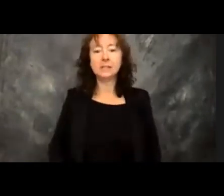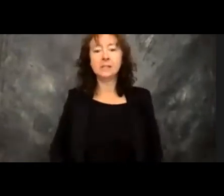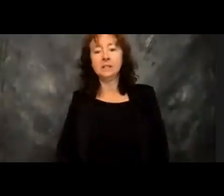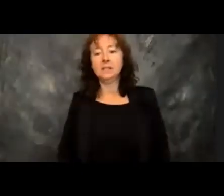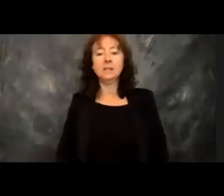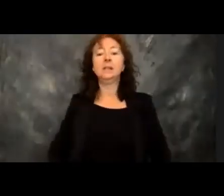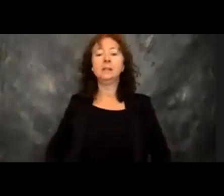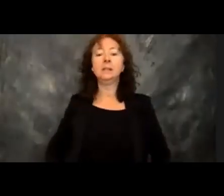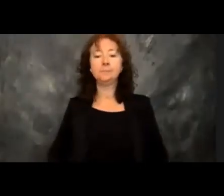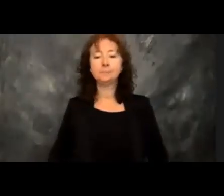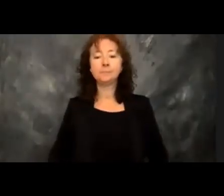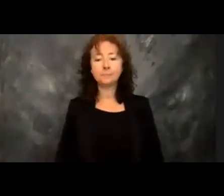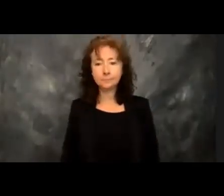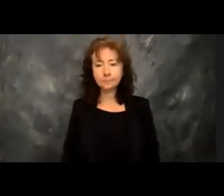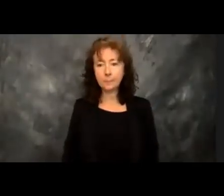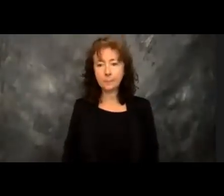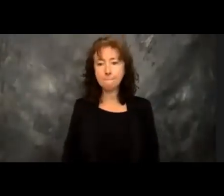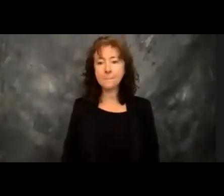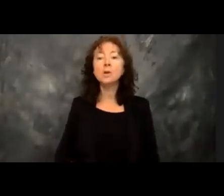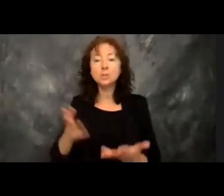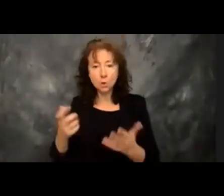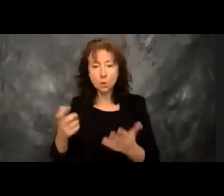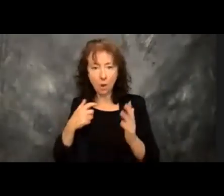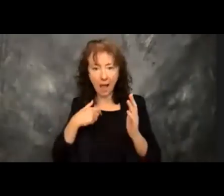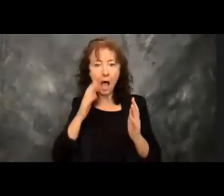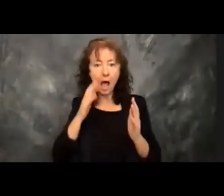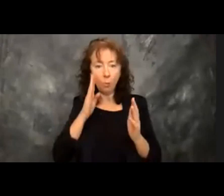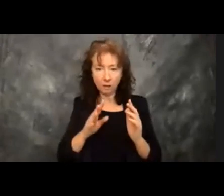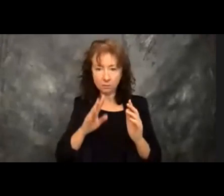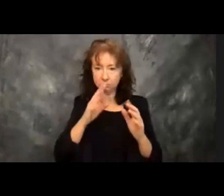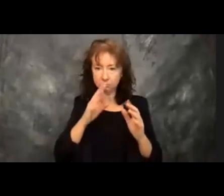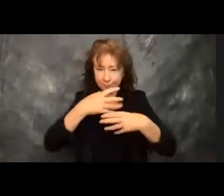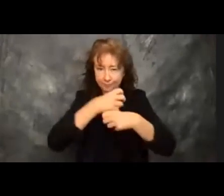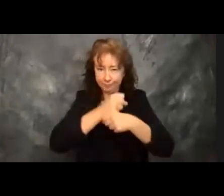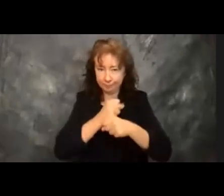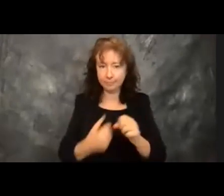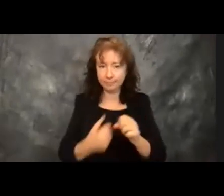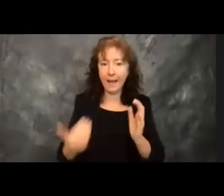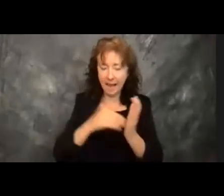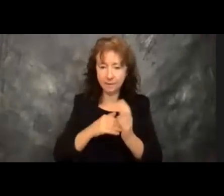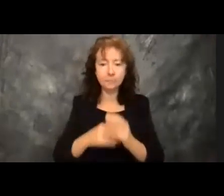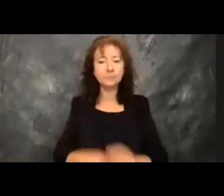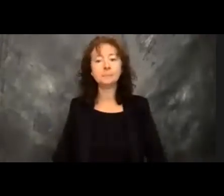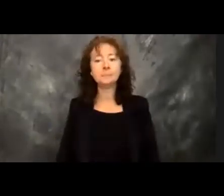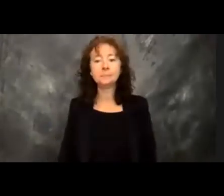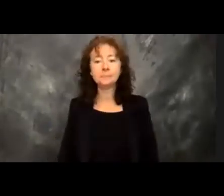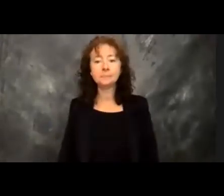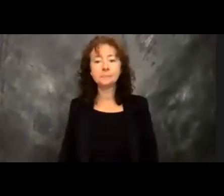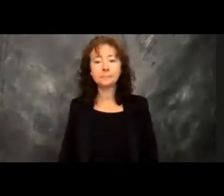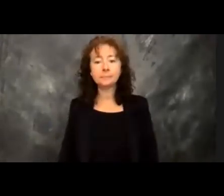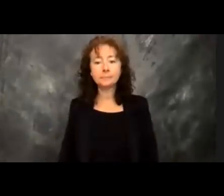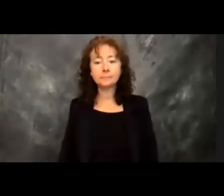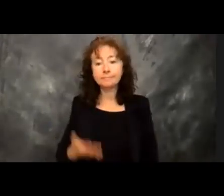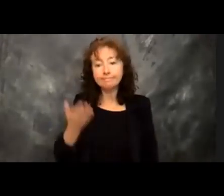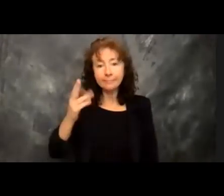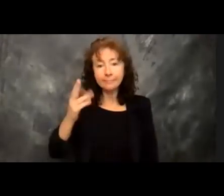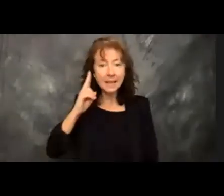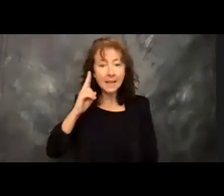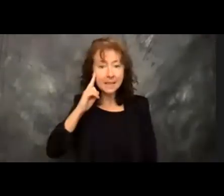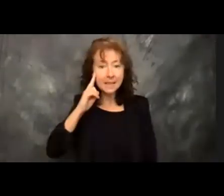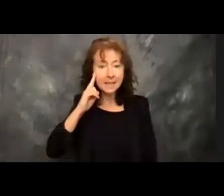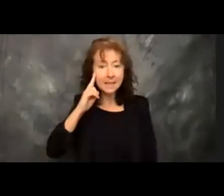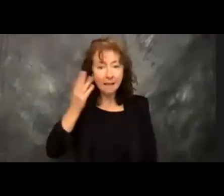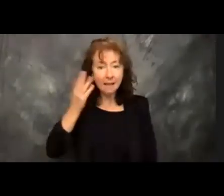to anyone listening in a language other than Georgian or English. So Mr. Batatonishvili